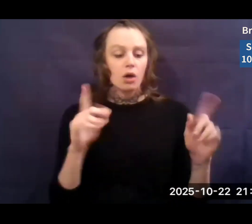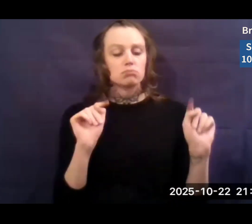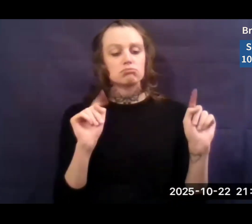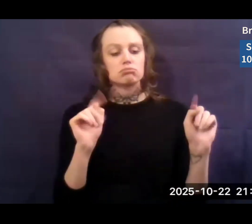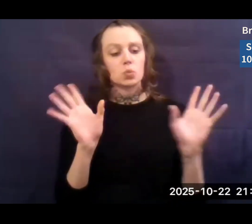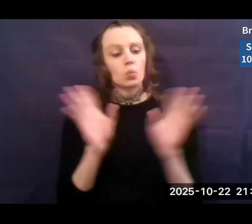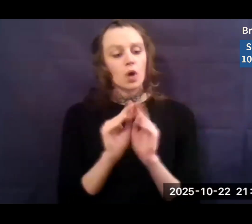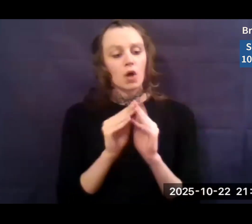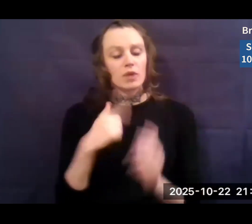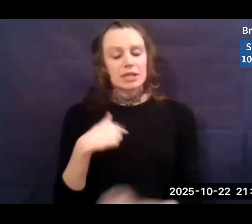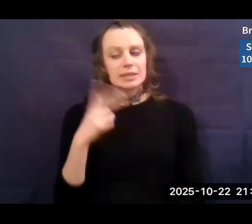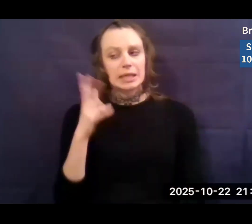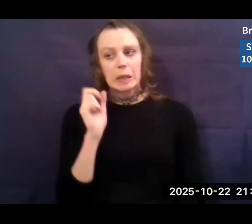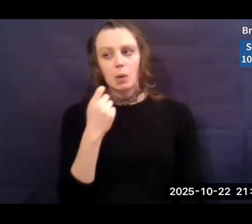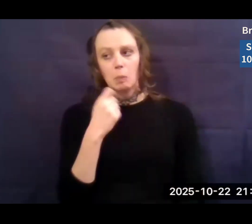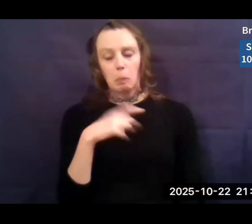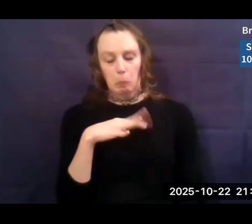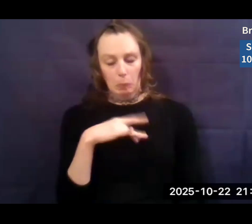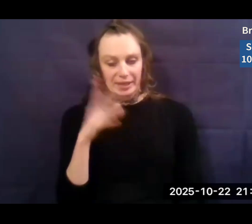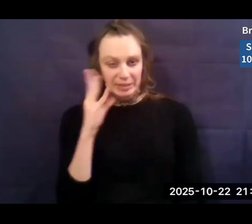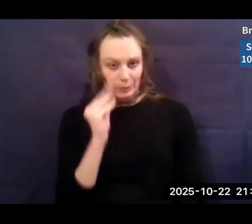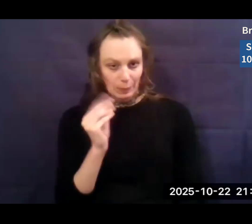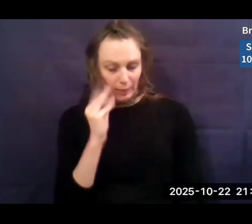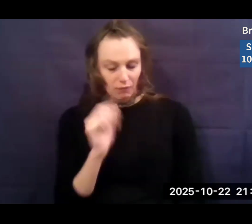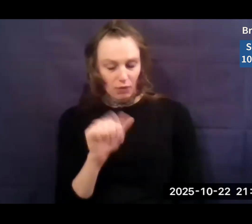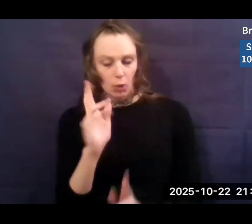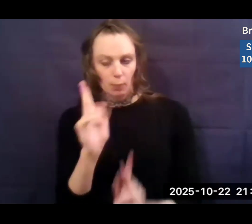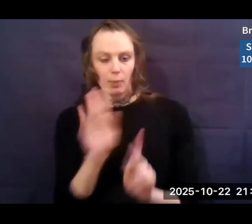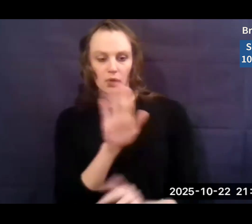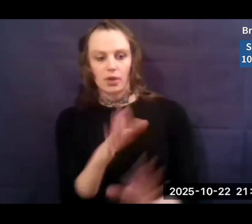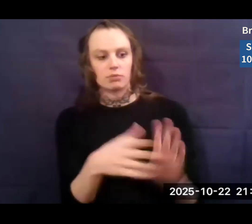cool experience from other people.